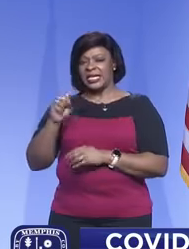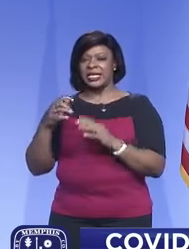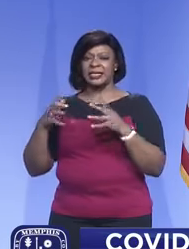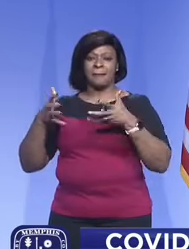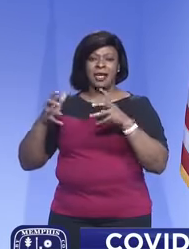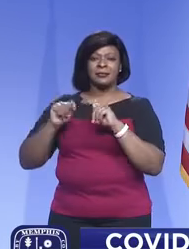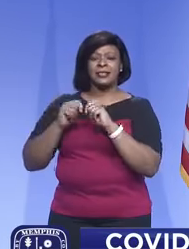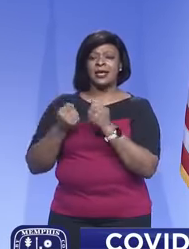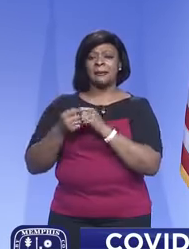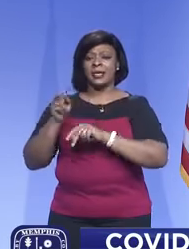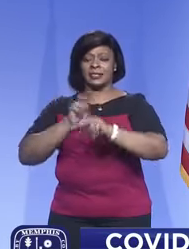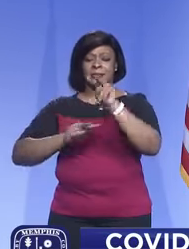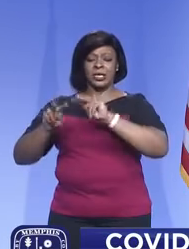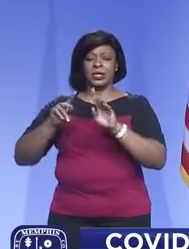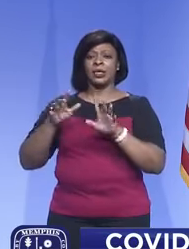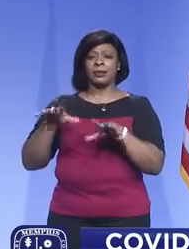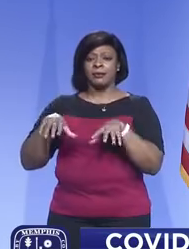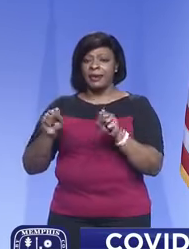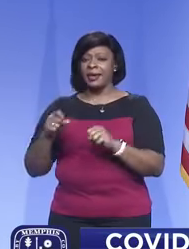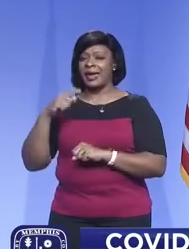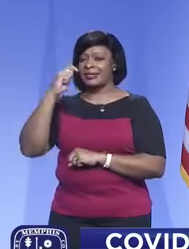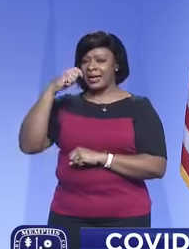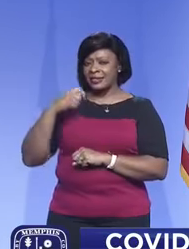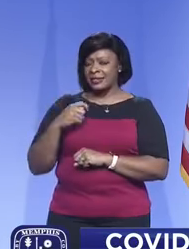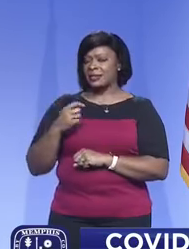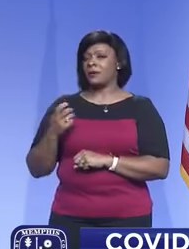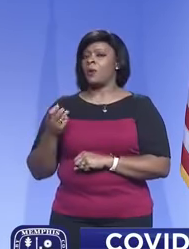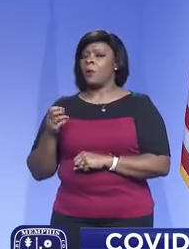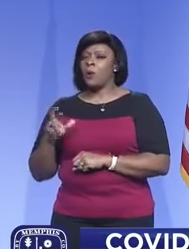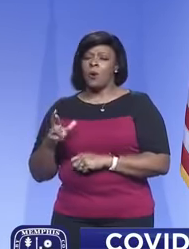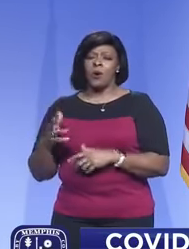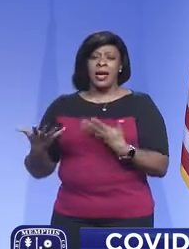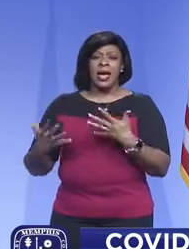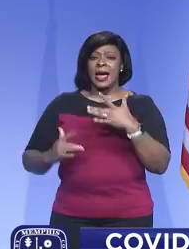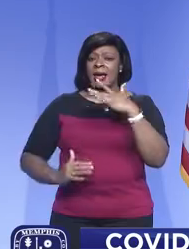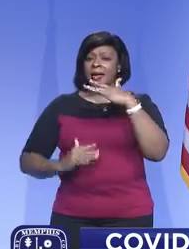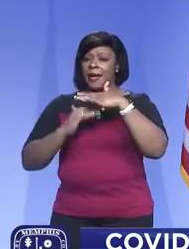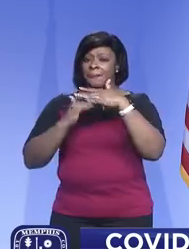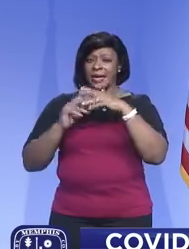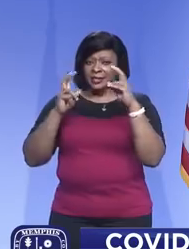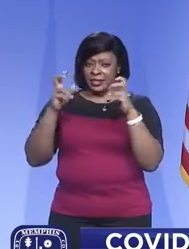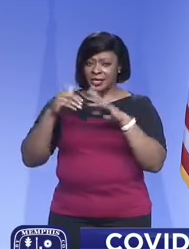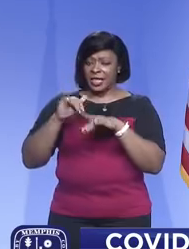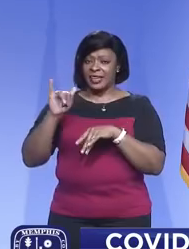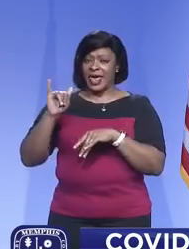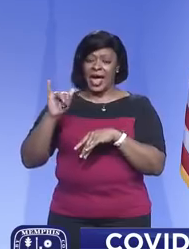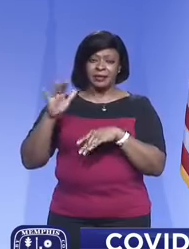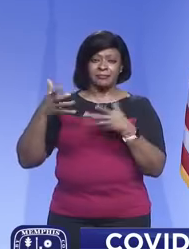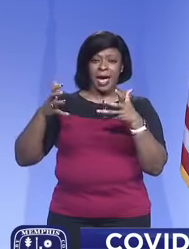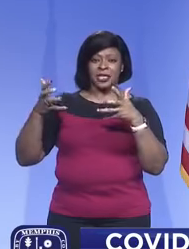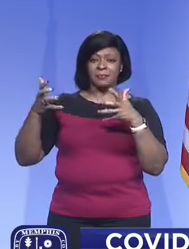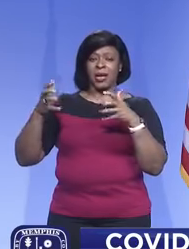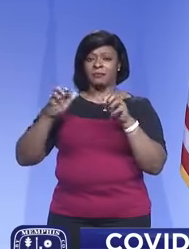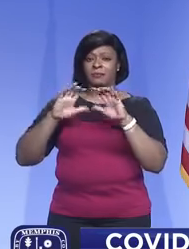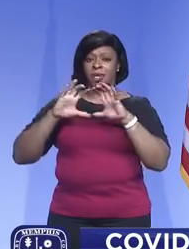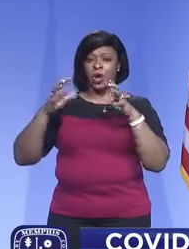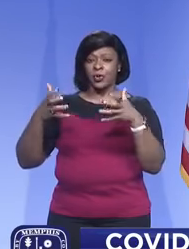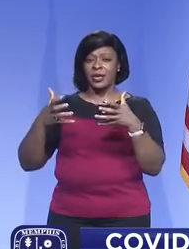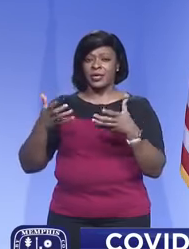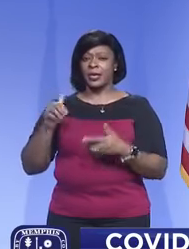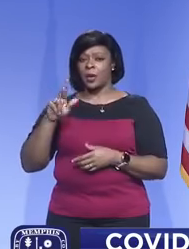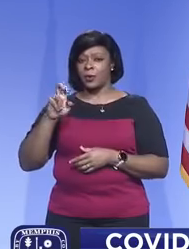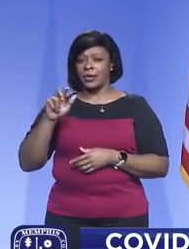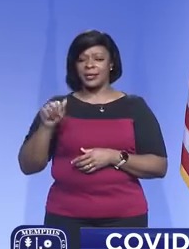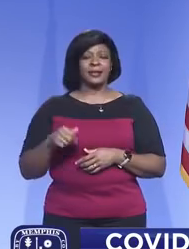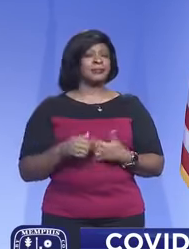as spectators being tested or capacity issues in the arena? So I apologize because I haven't